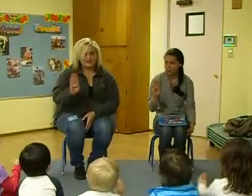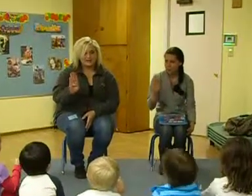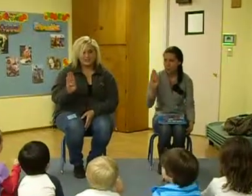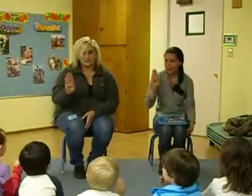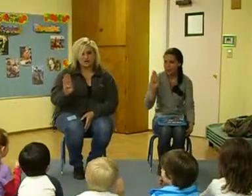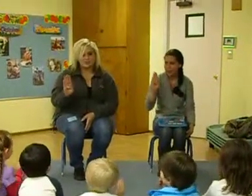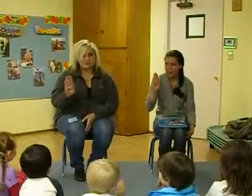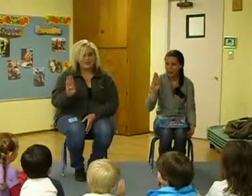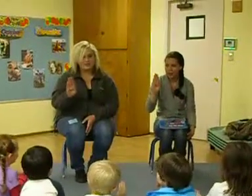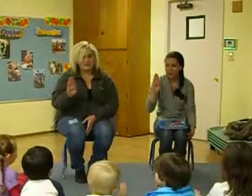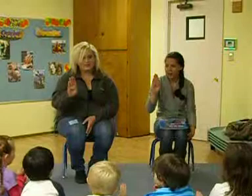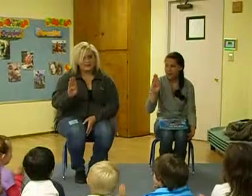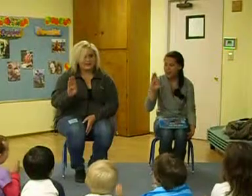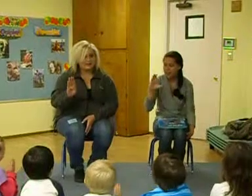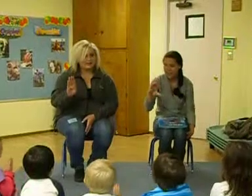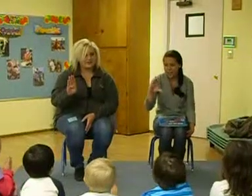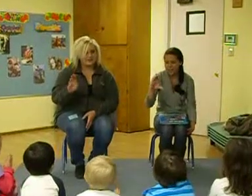Good job. This is C.